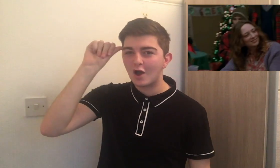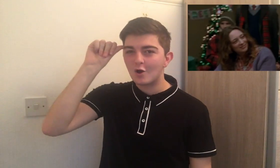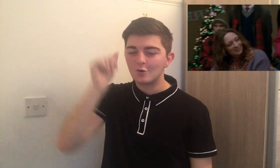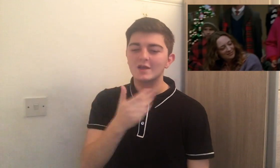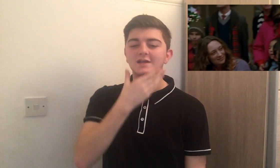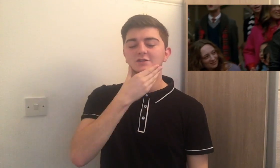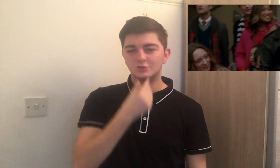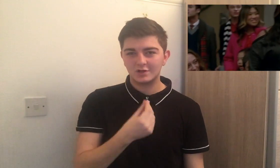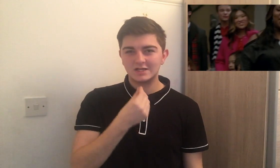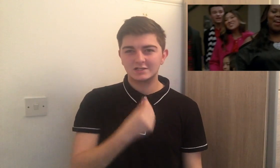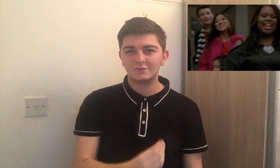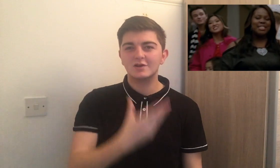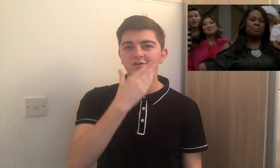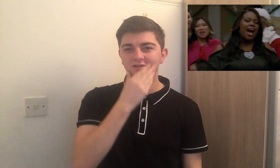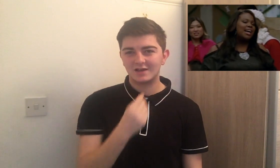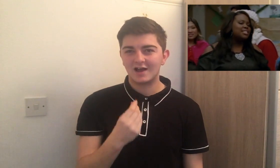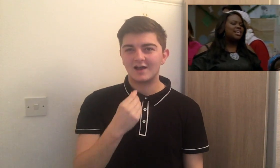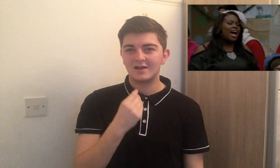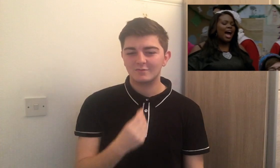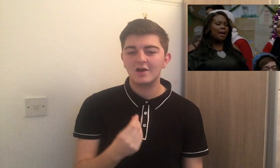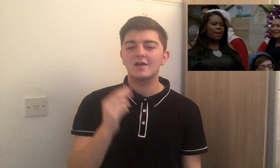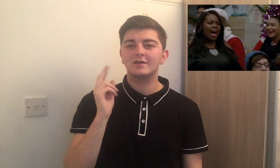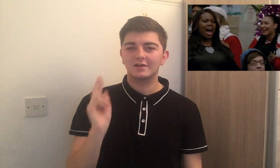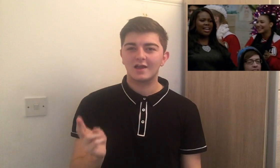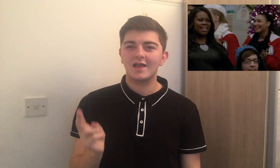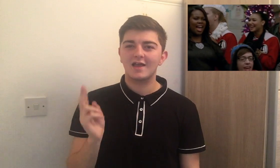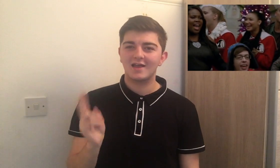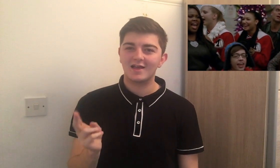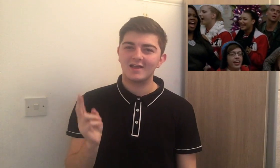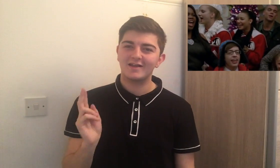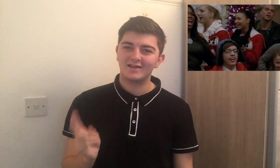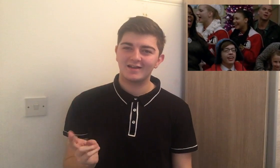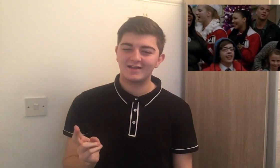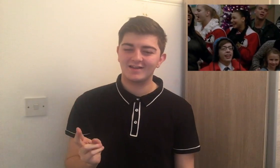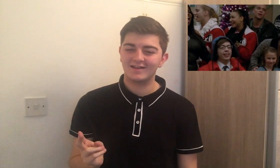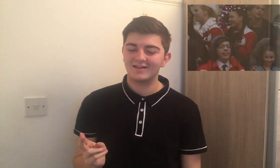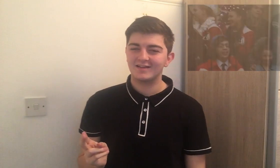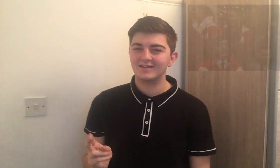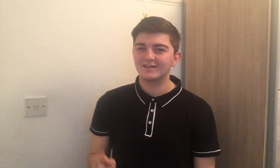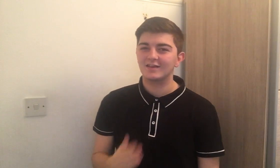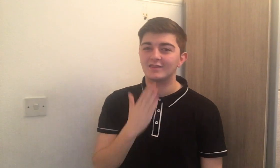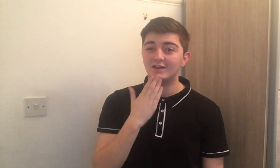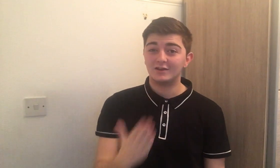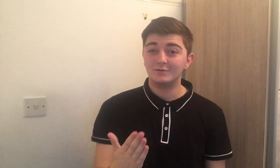know it's Christmas time Thank you